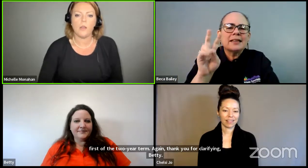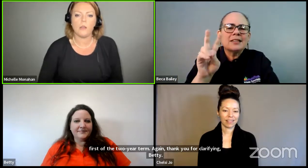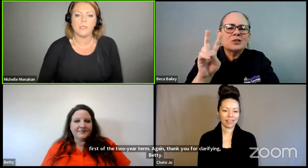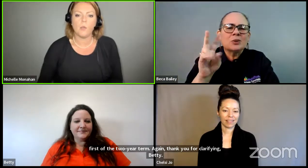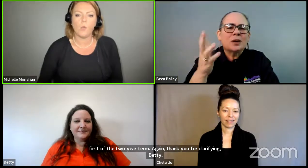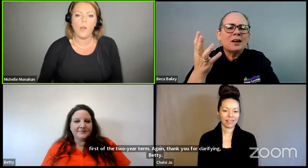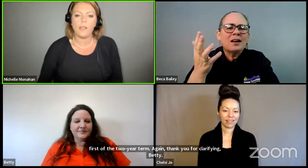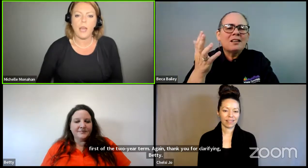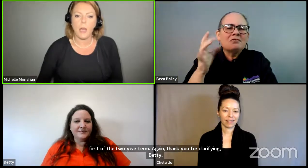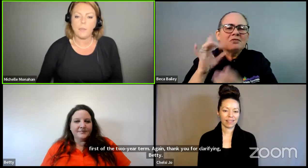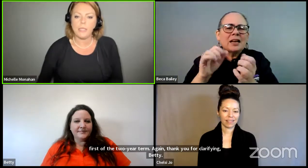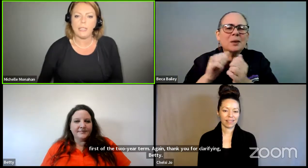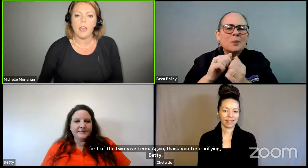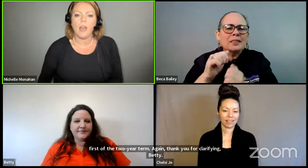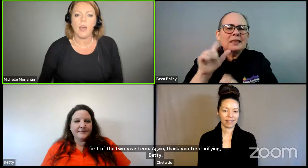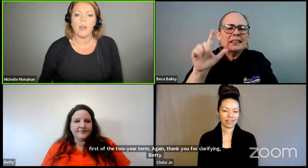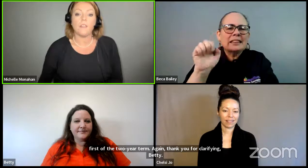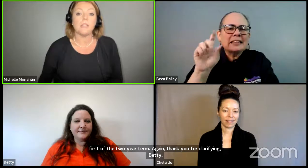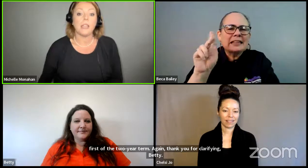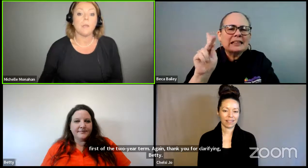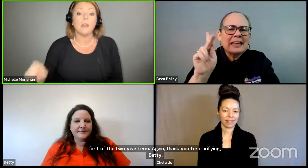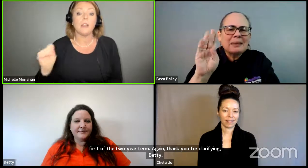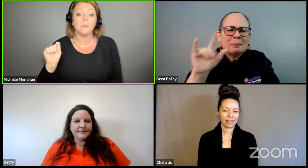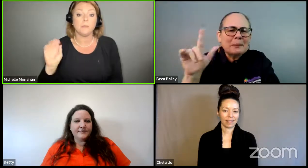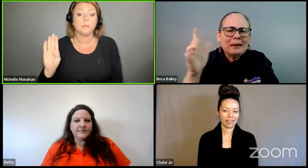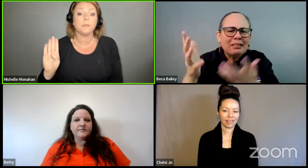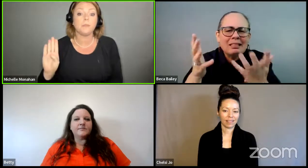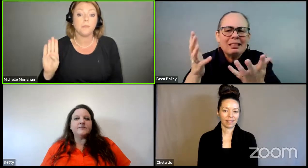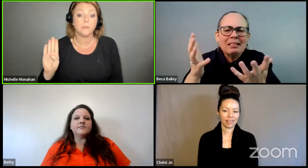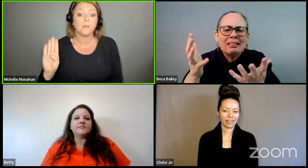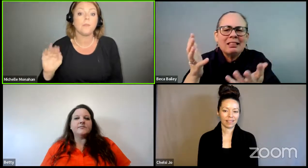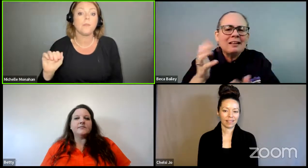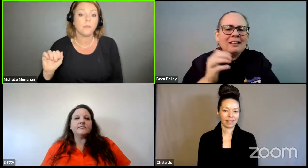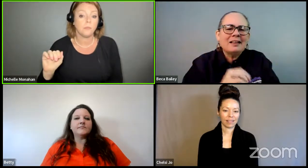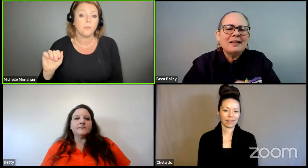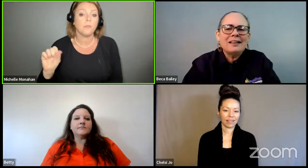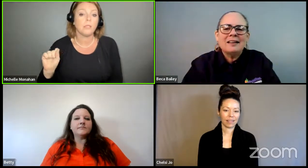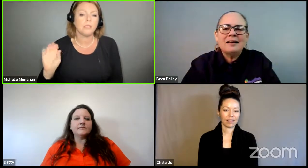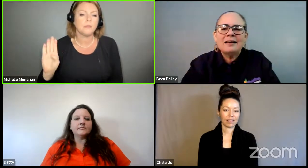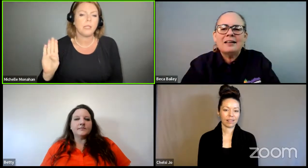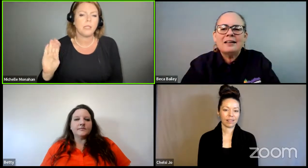was someone wanting an update of Senate Bill